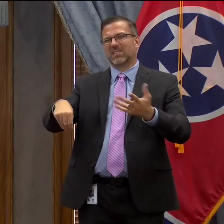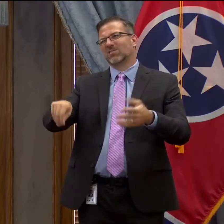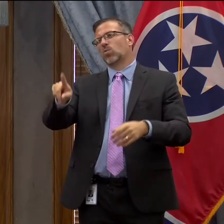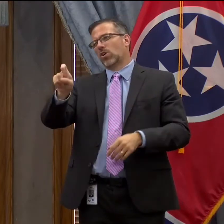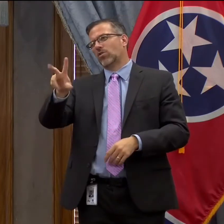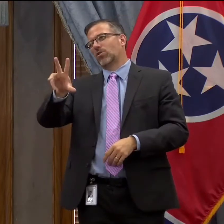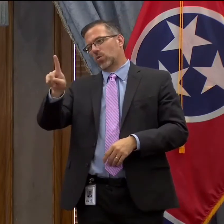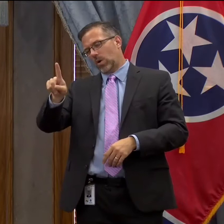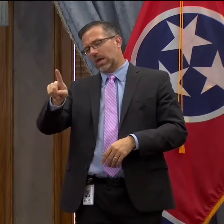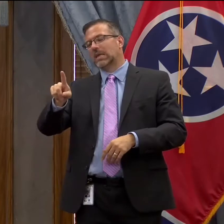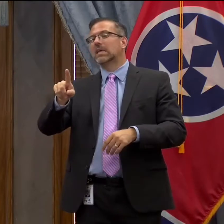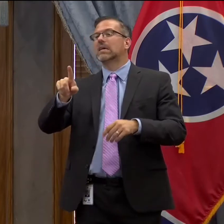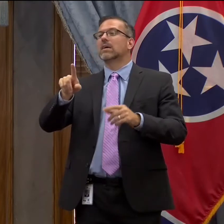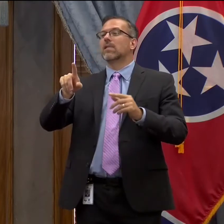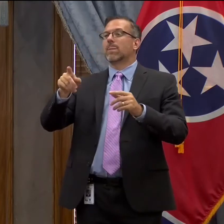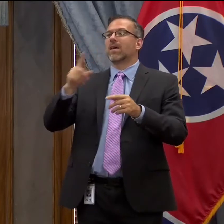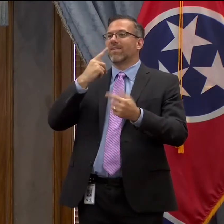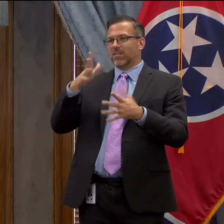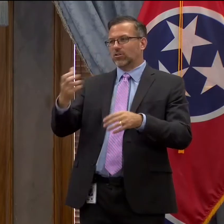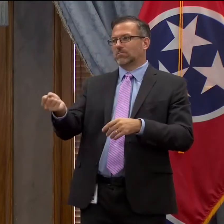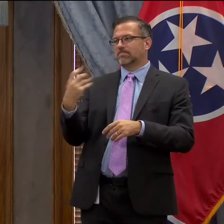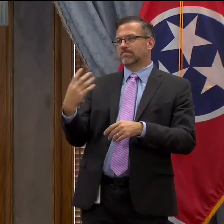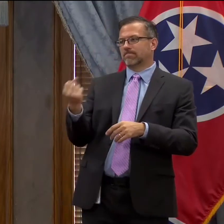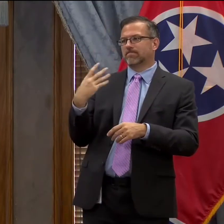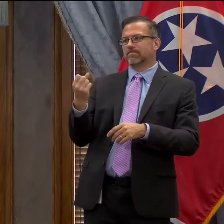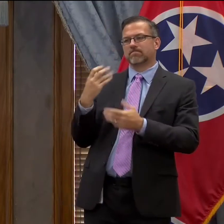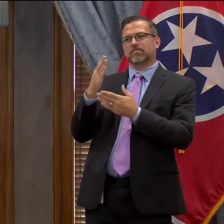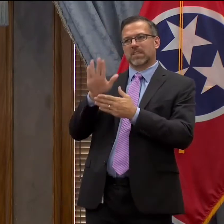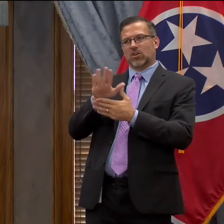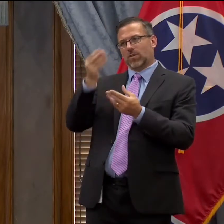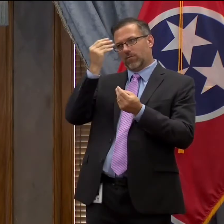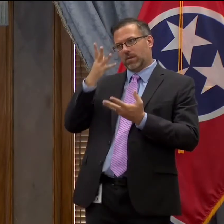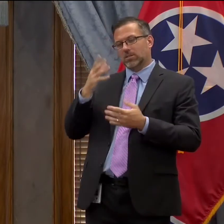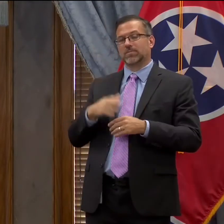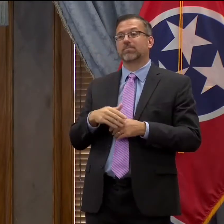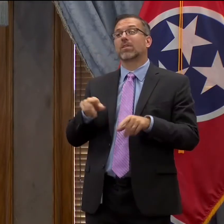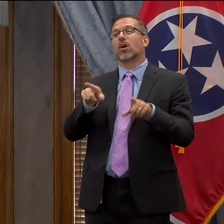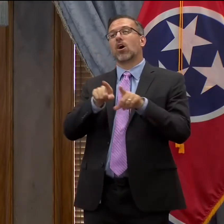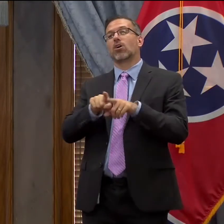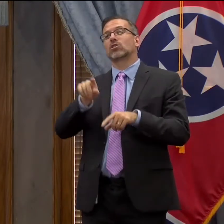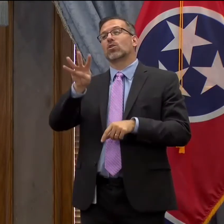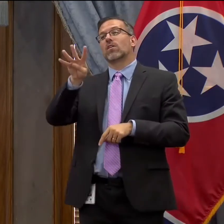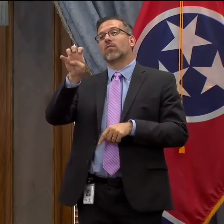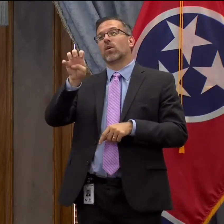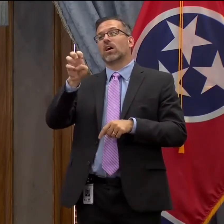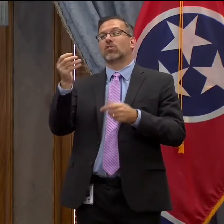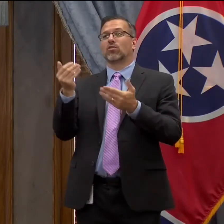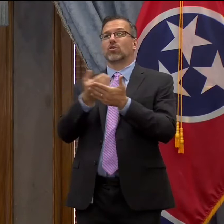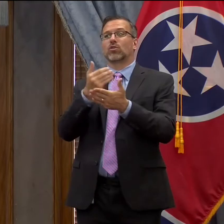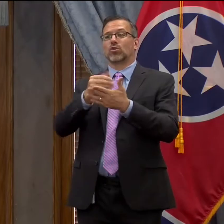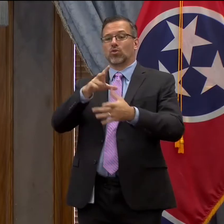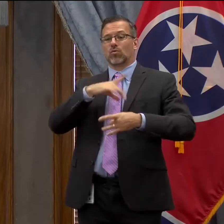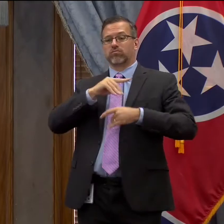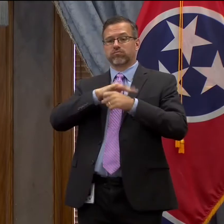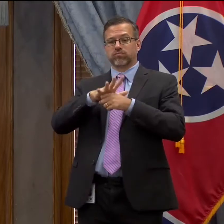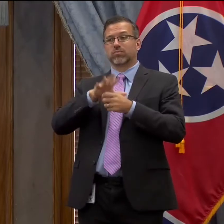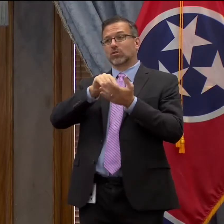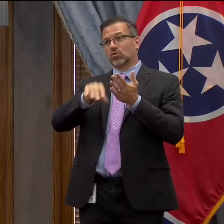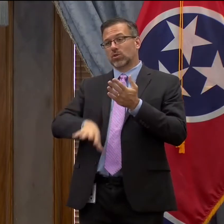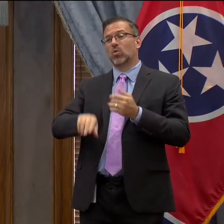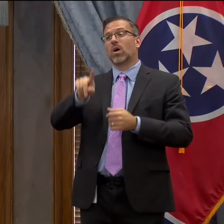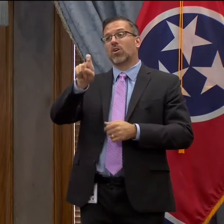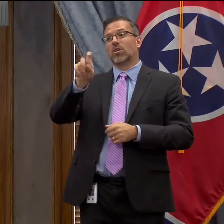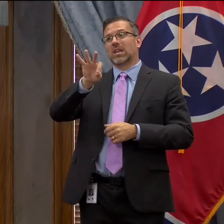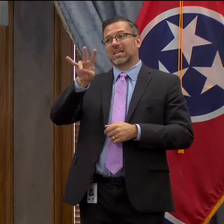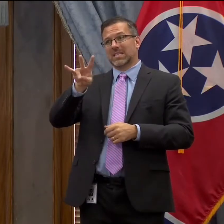who are submitting some level of information. We've also seen 400 new positive cases in students, 197 in